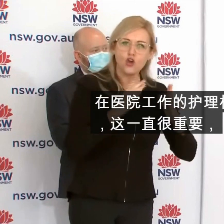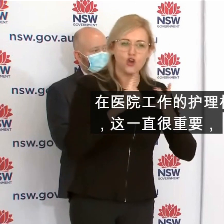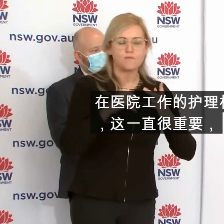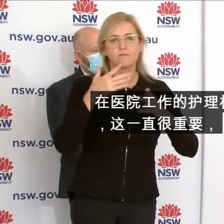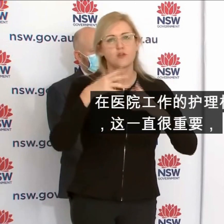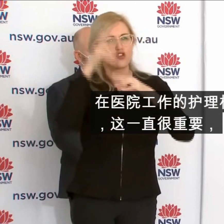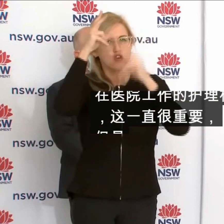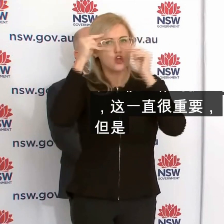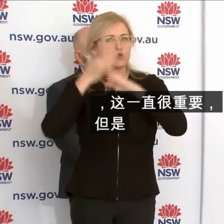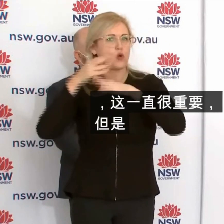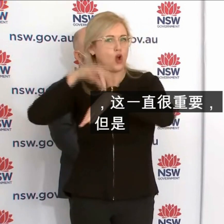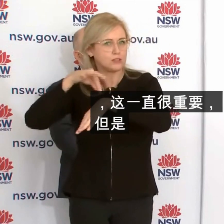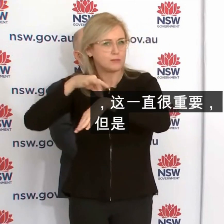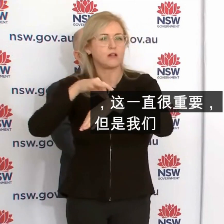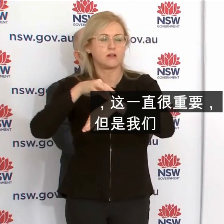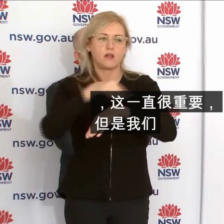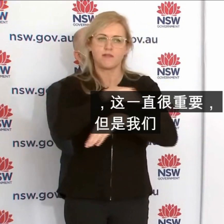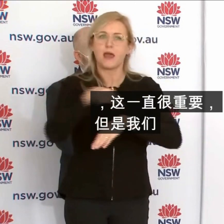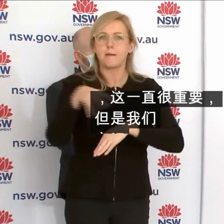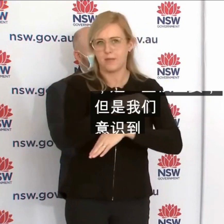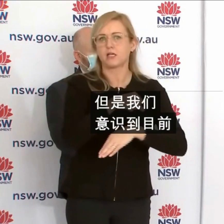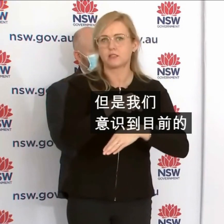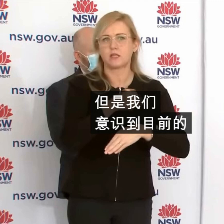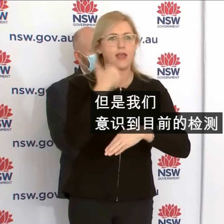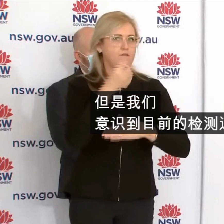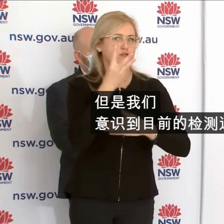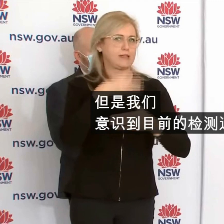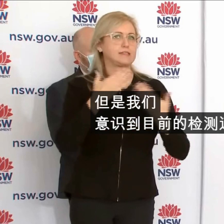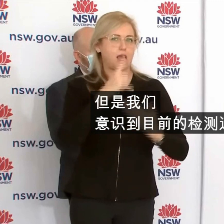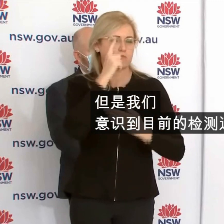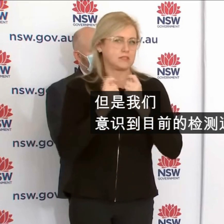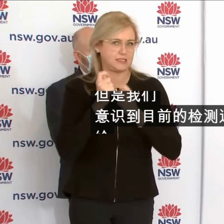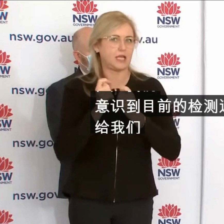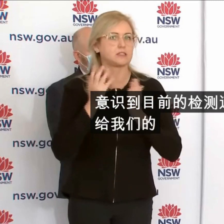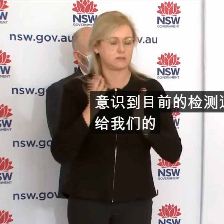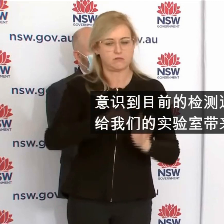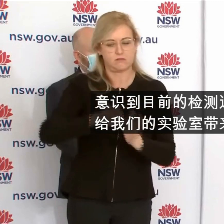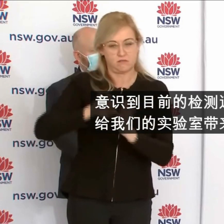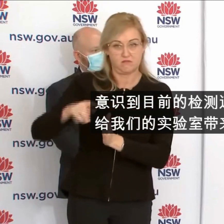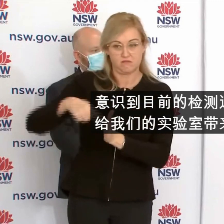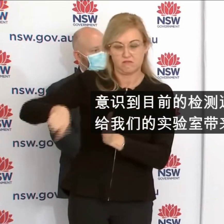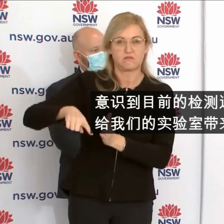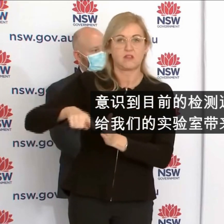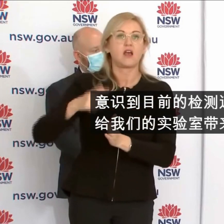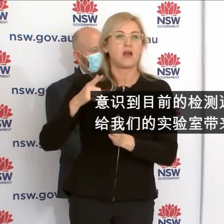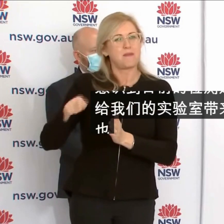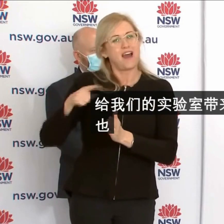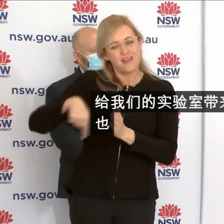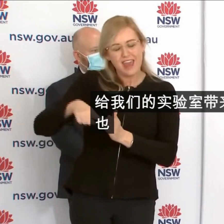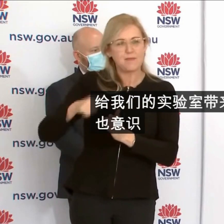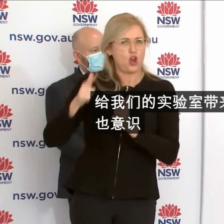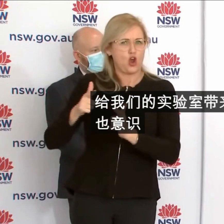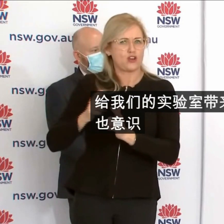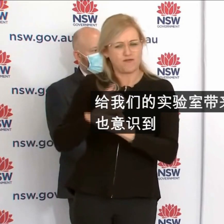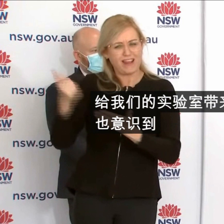that has been important. However, we are aware that the current rates of testing place a great burden on our labs, and we